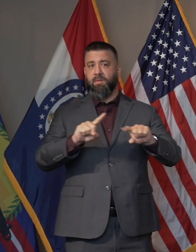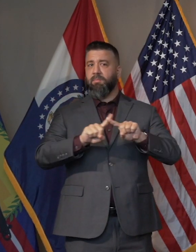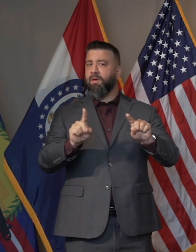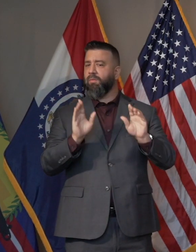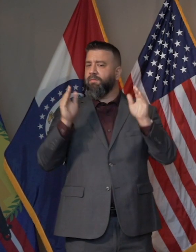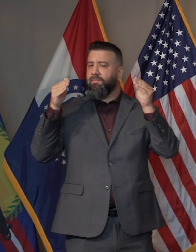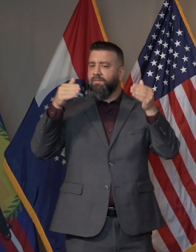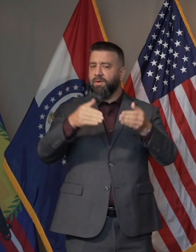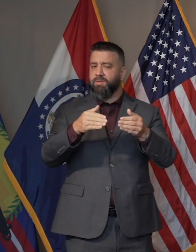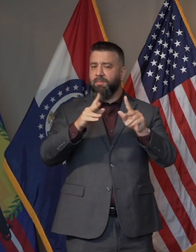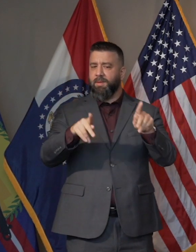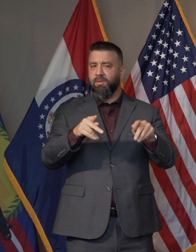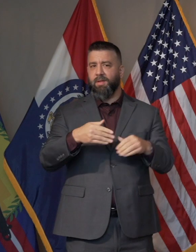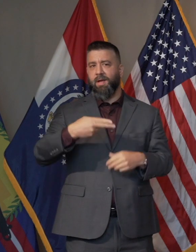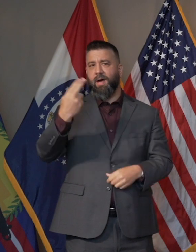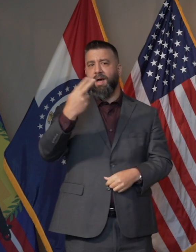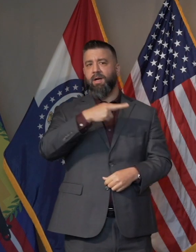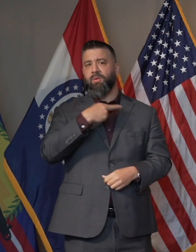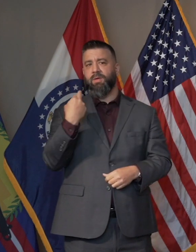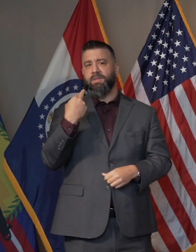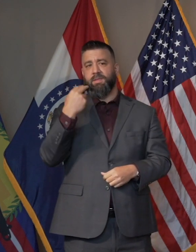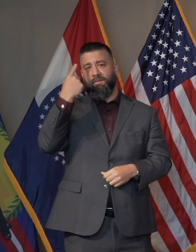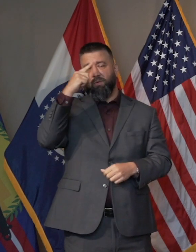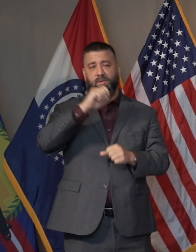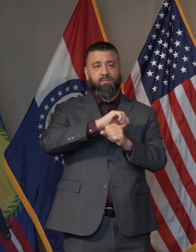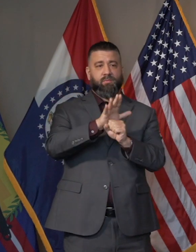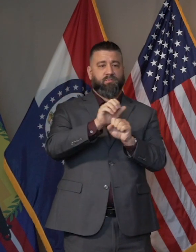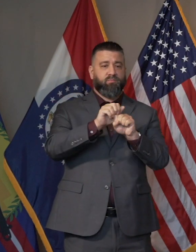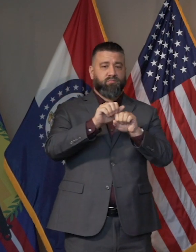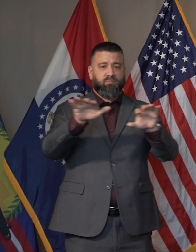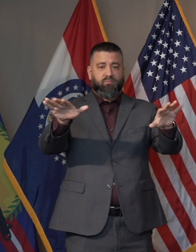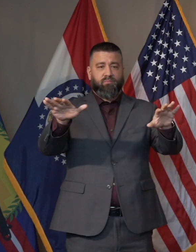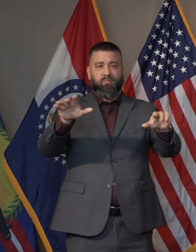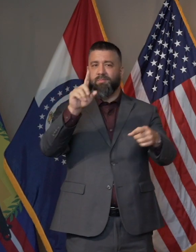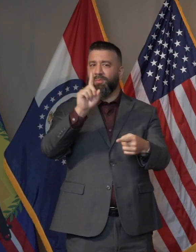are most likely to spread the virus. But we won't possibly